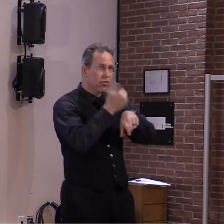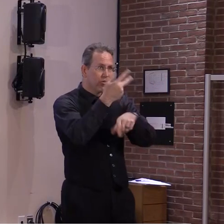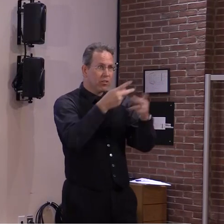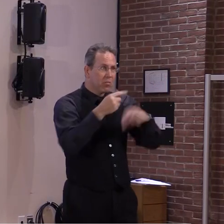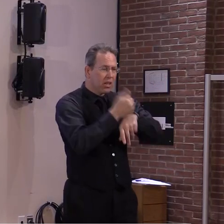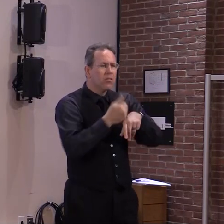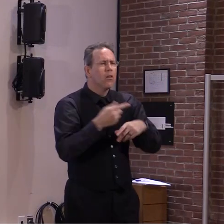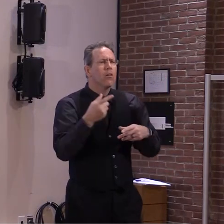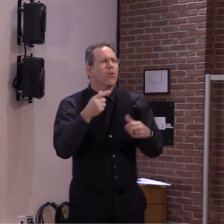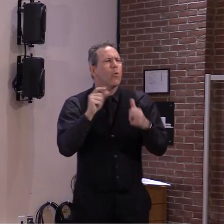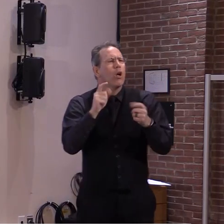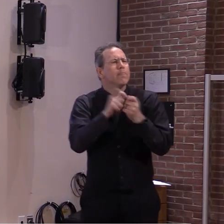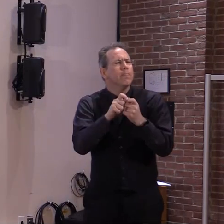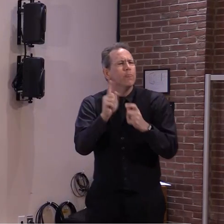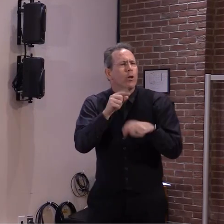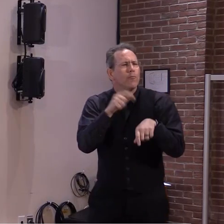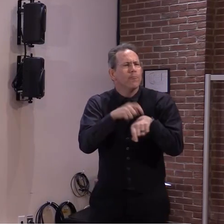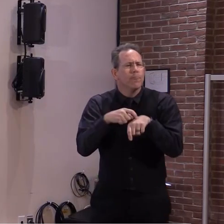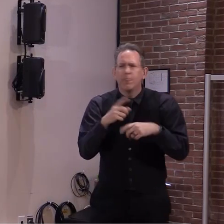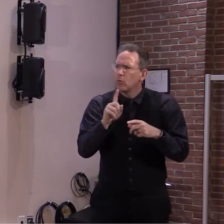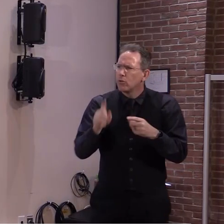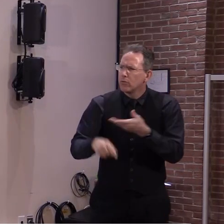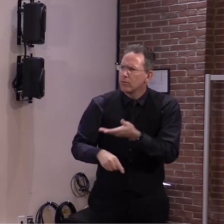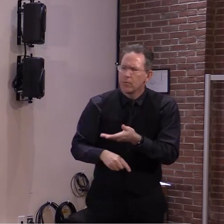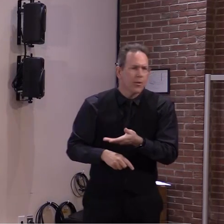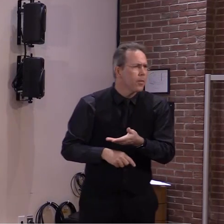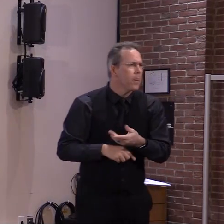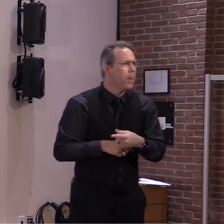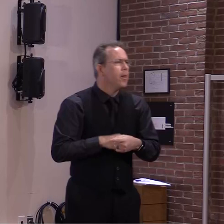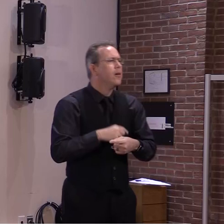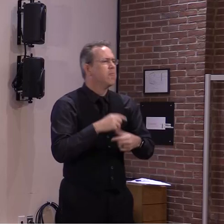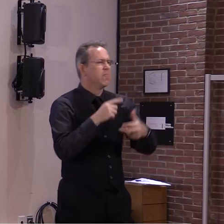about 300, I think, doses over those 2 days